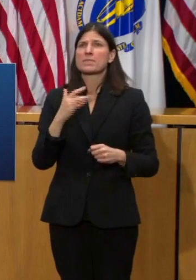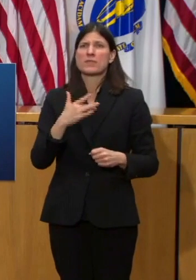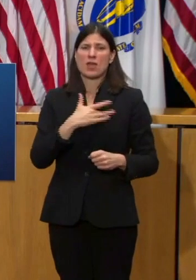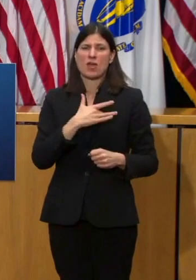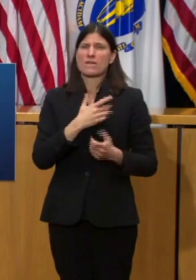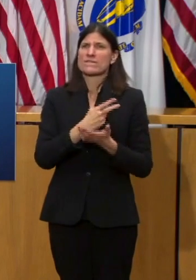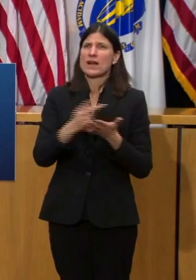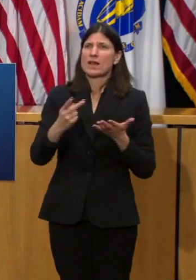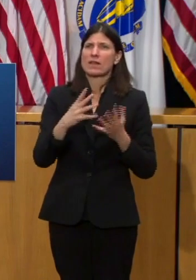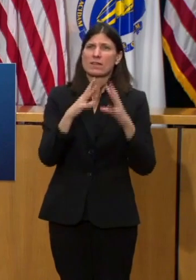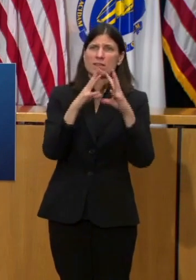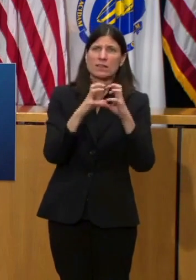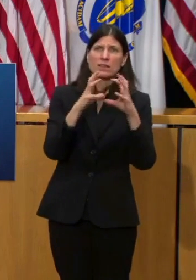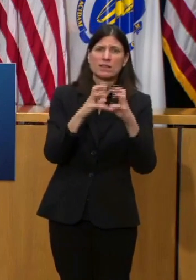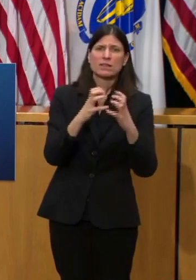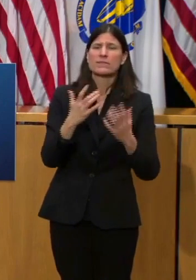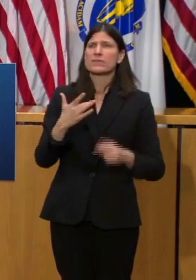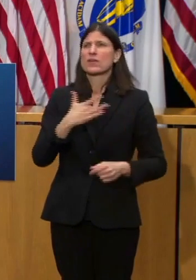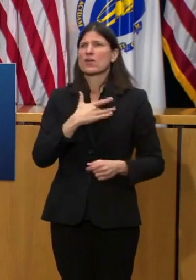or cardiomyopathies,